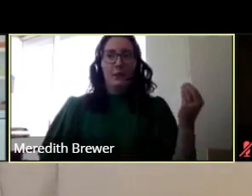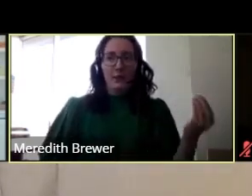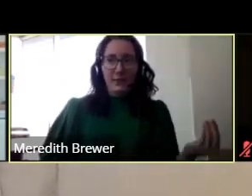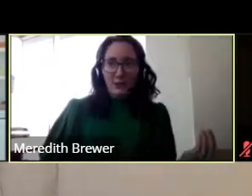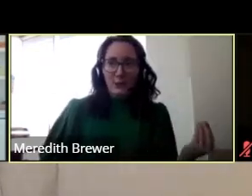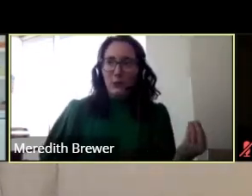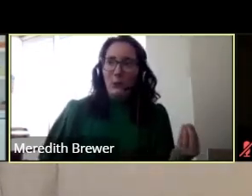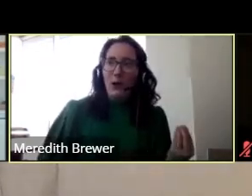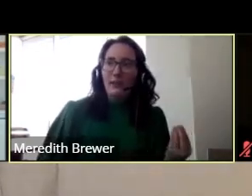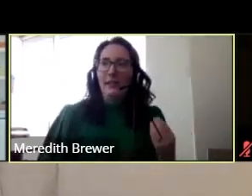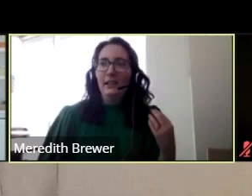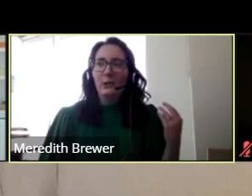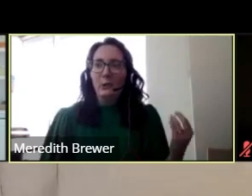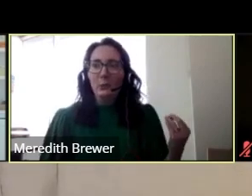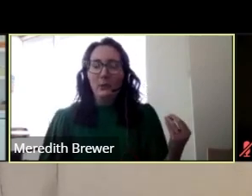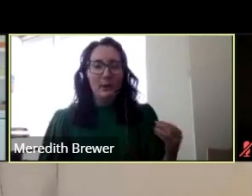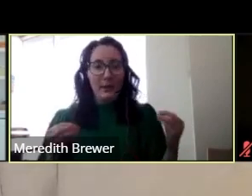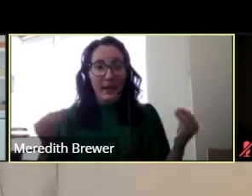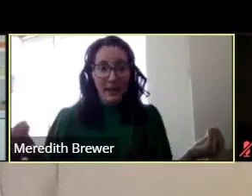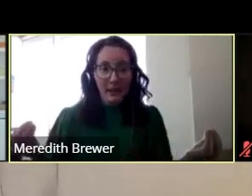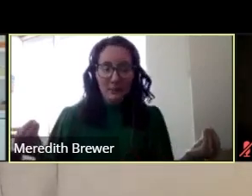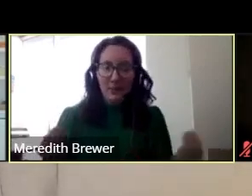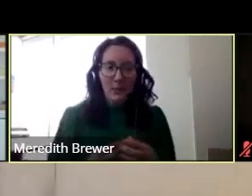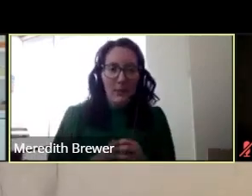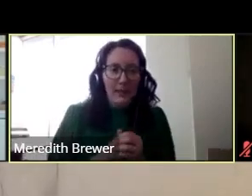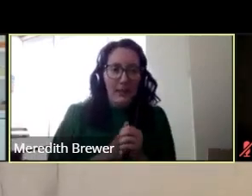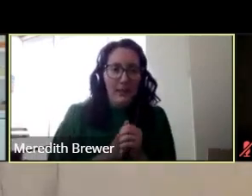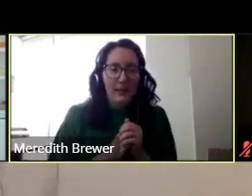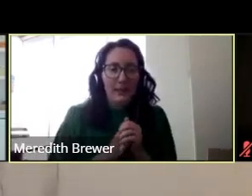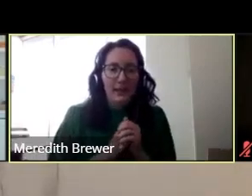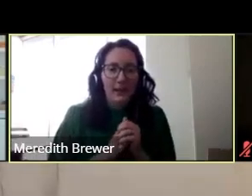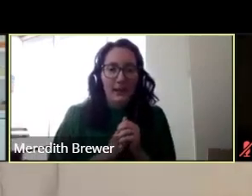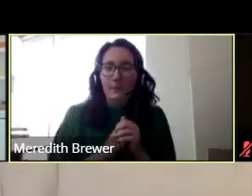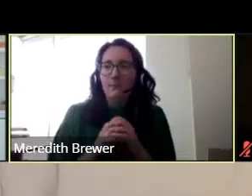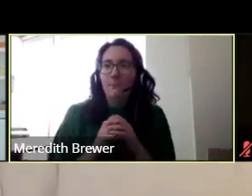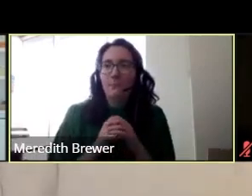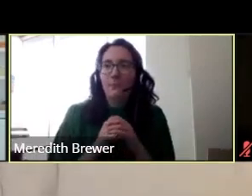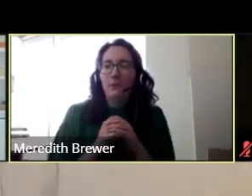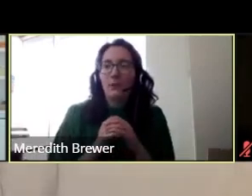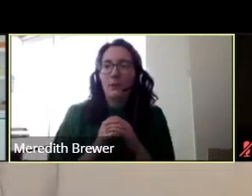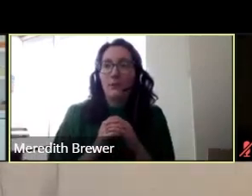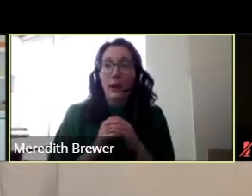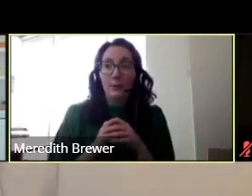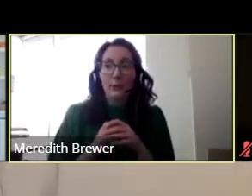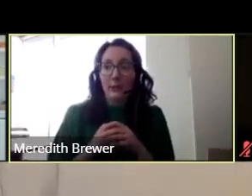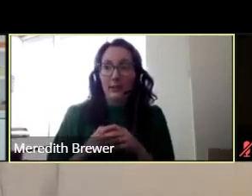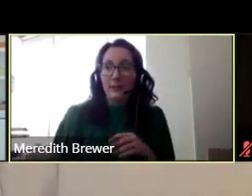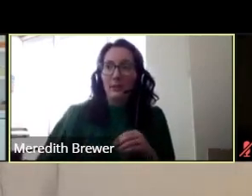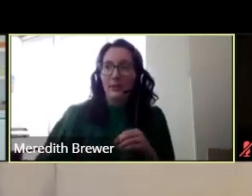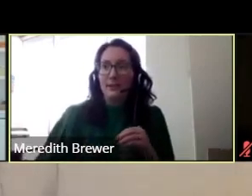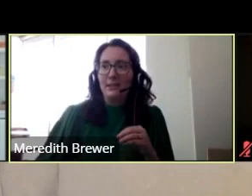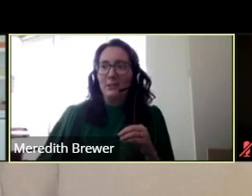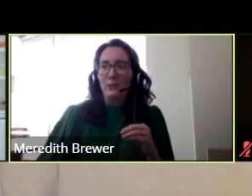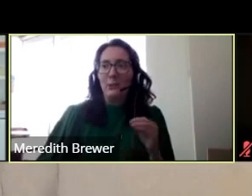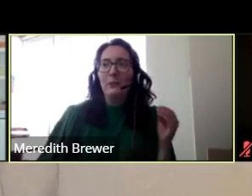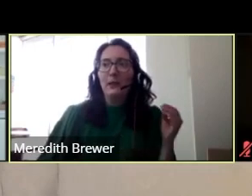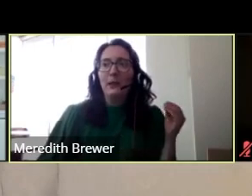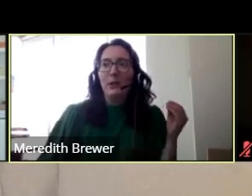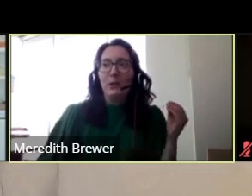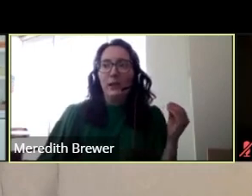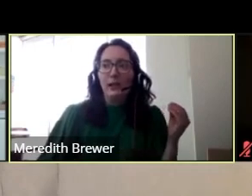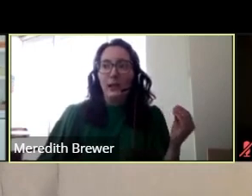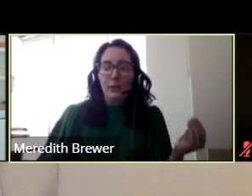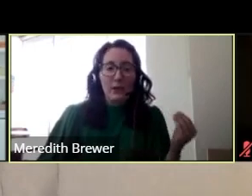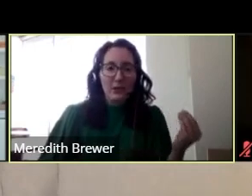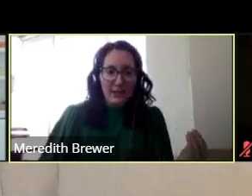The technical quality group became the Vibrant Learning Experiences group.